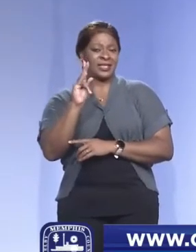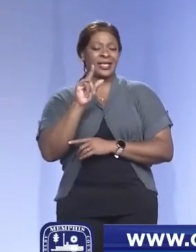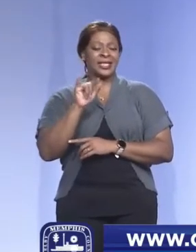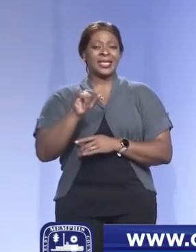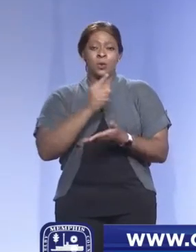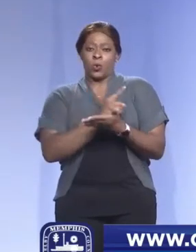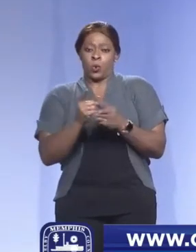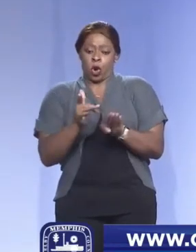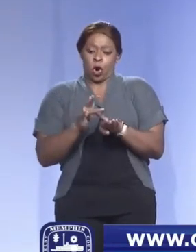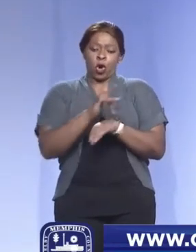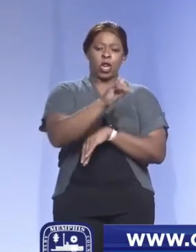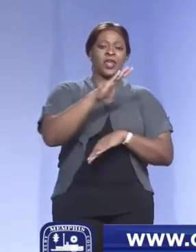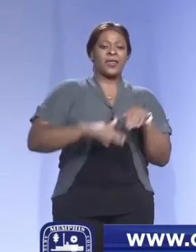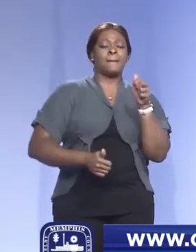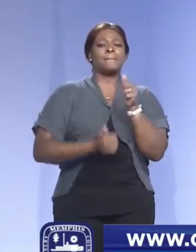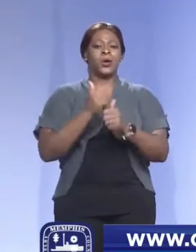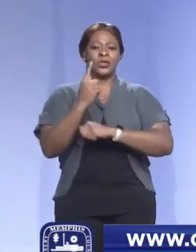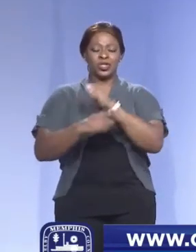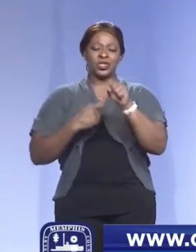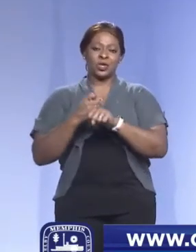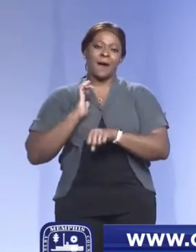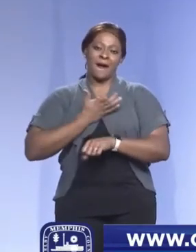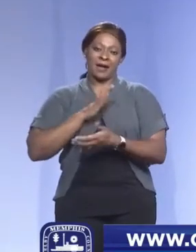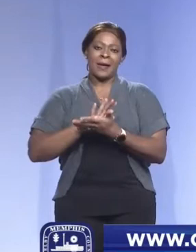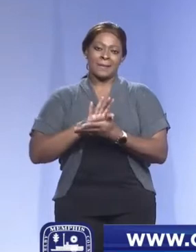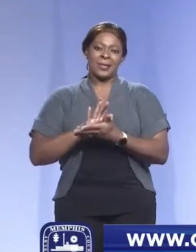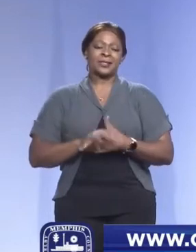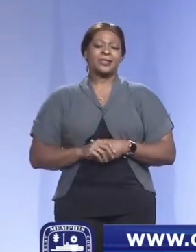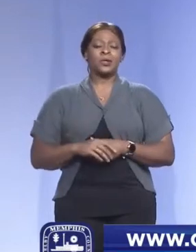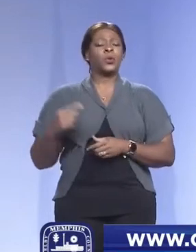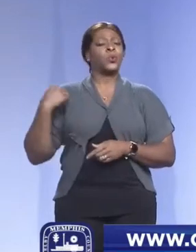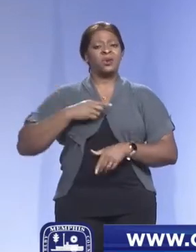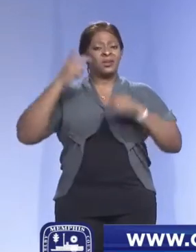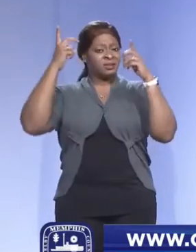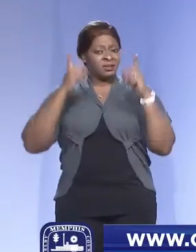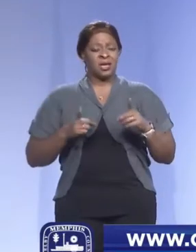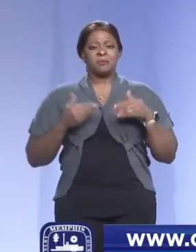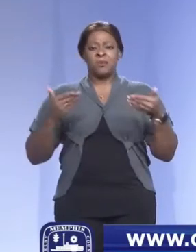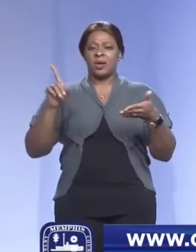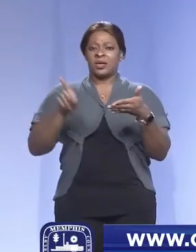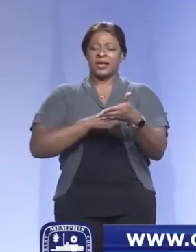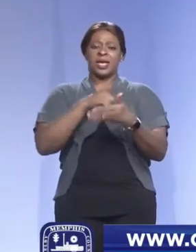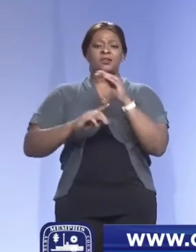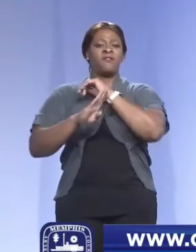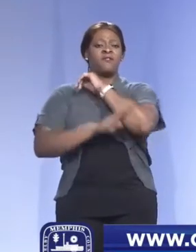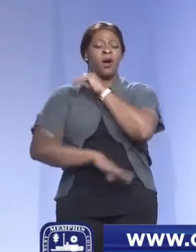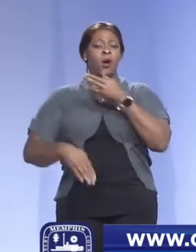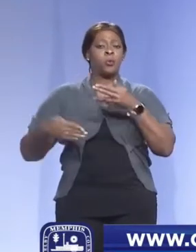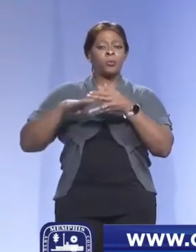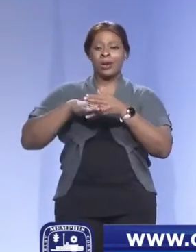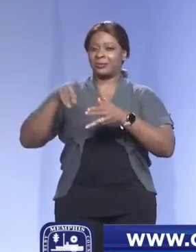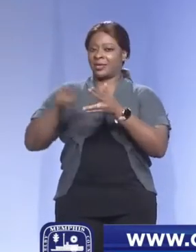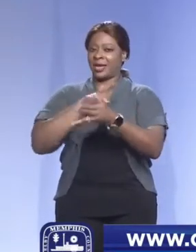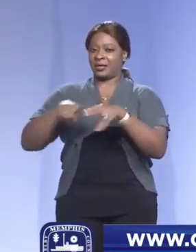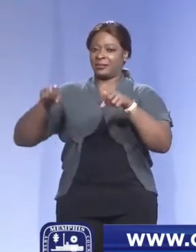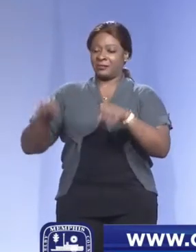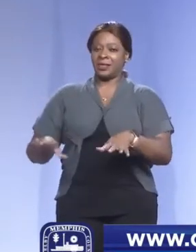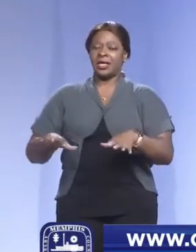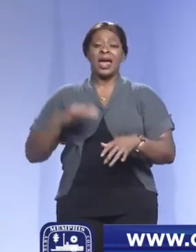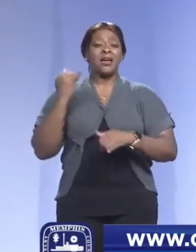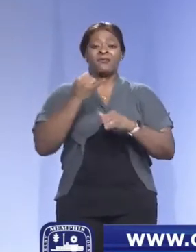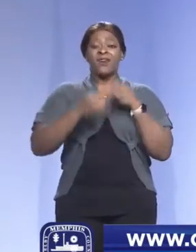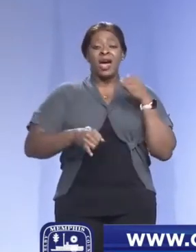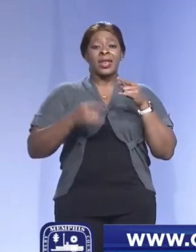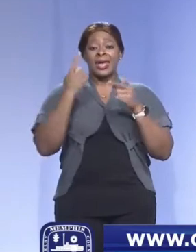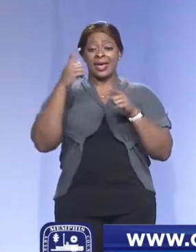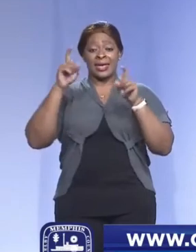week earlier than most years on our campus. We have decided to cancel our fall break, and we'll be wrapping up all final